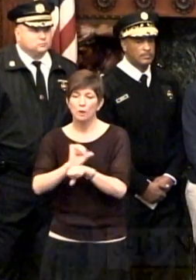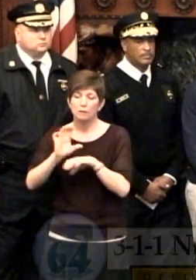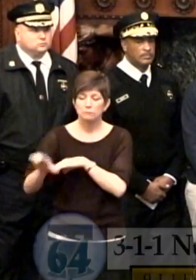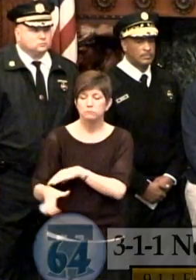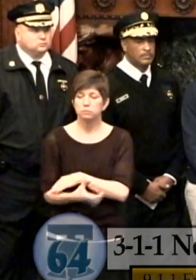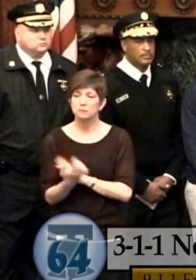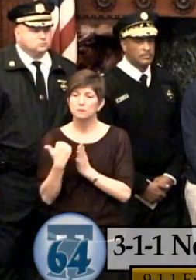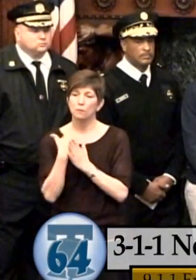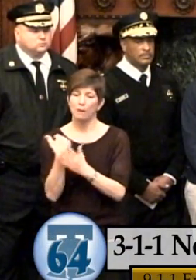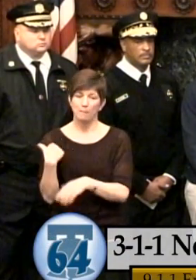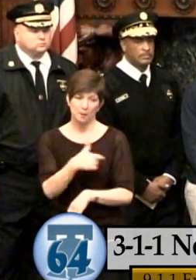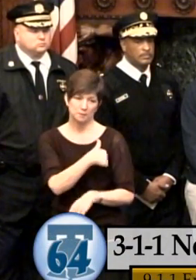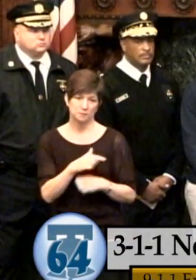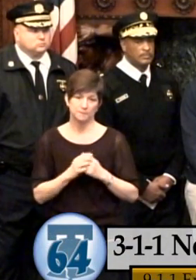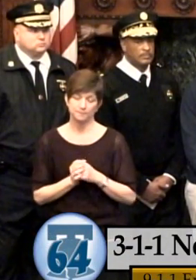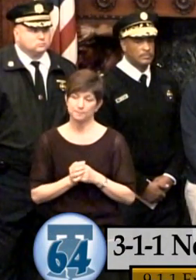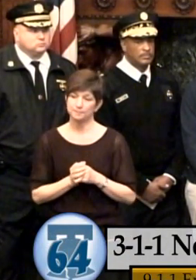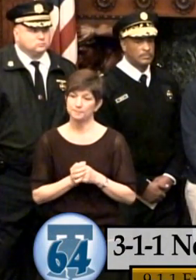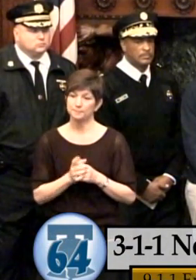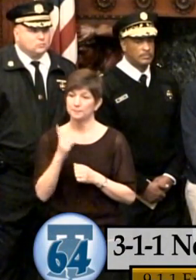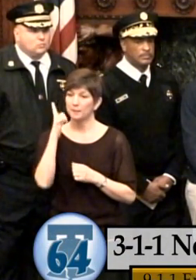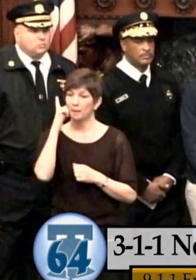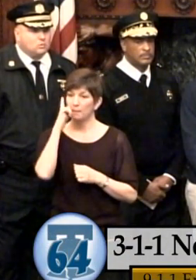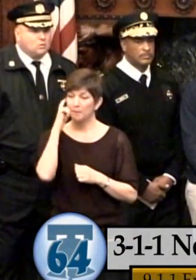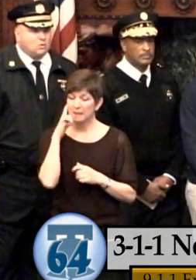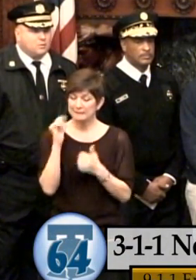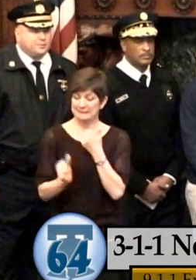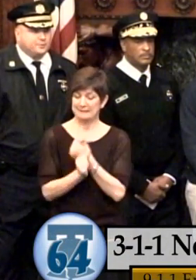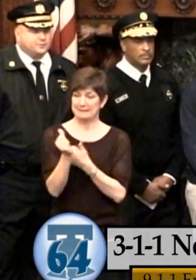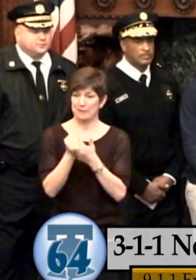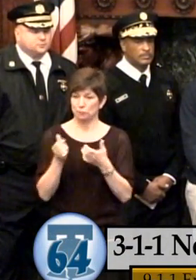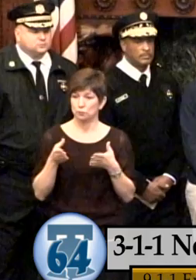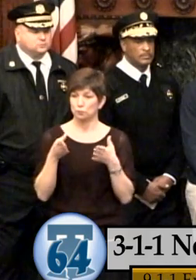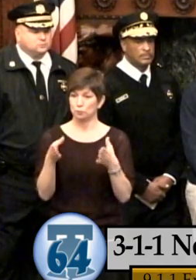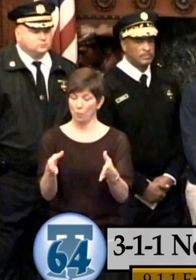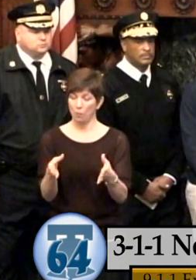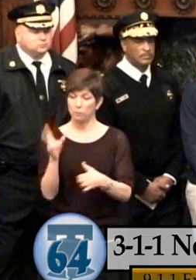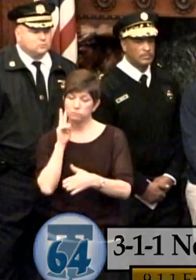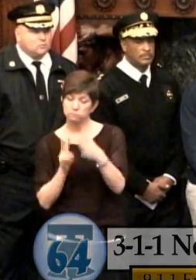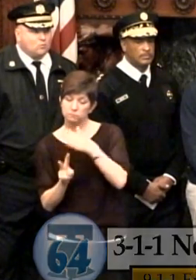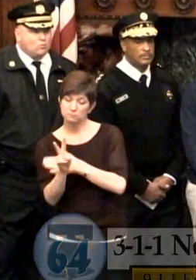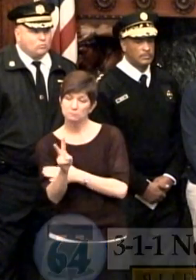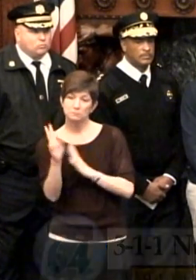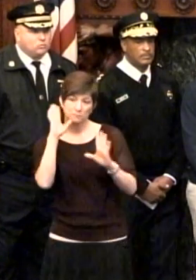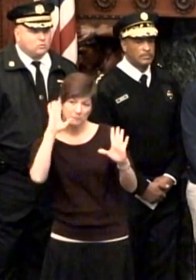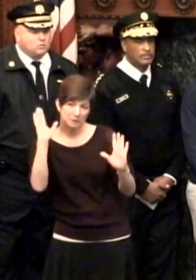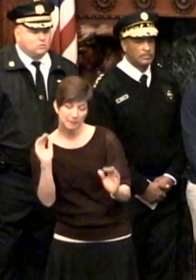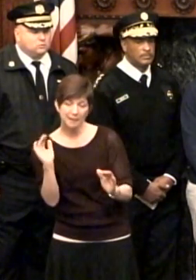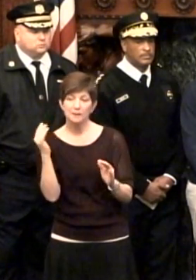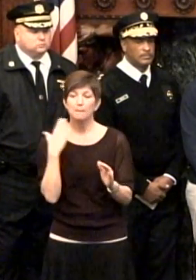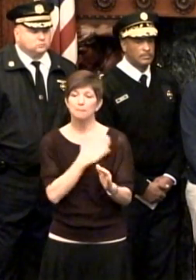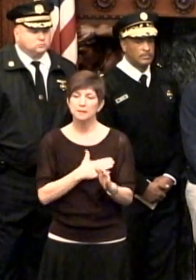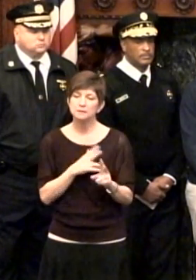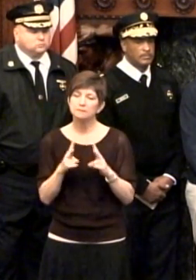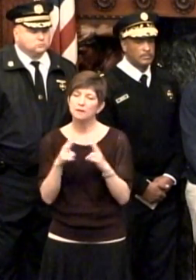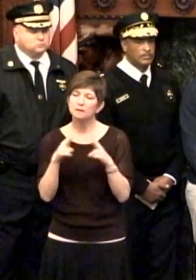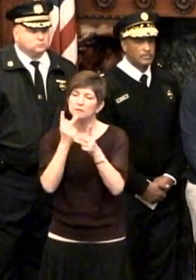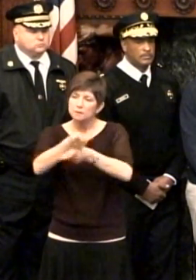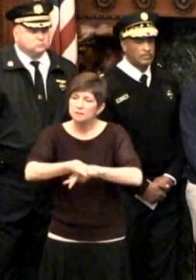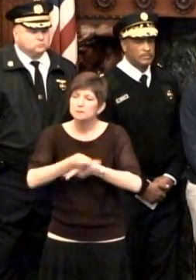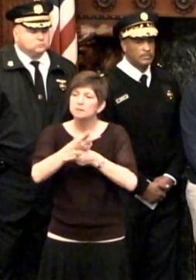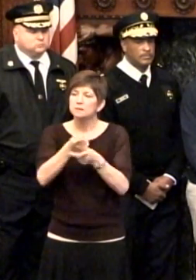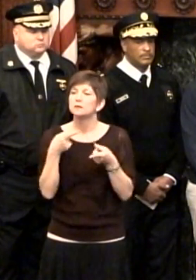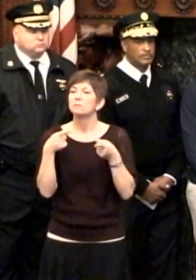all of us. Due to the anticipated dangerous road conditions, please use extreme caution when